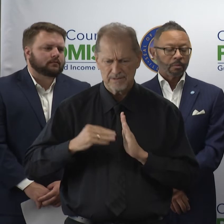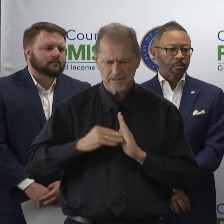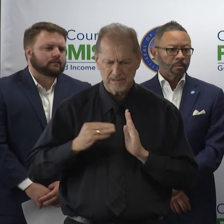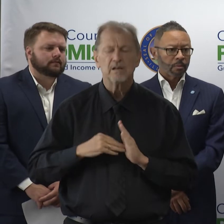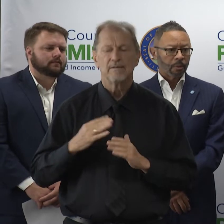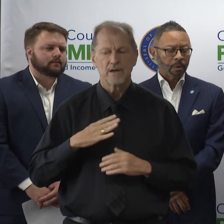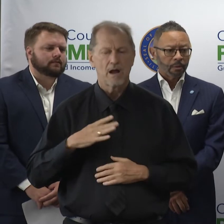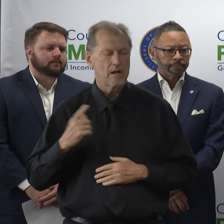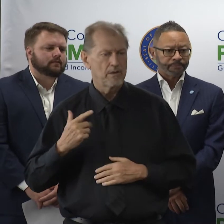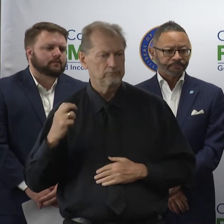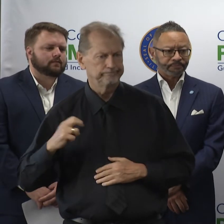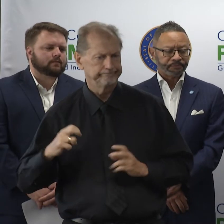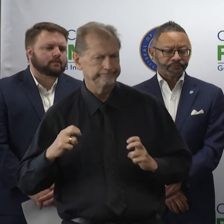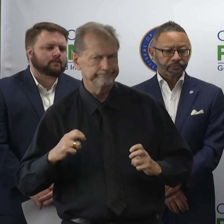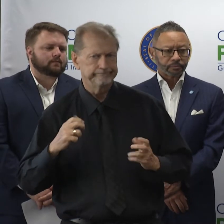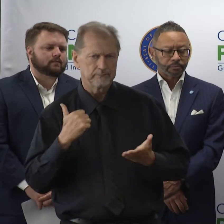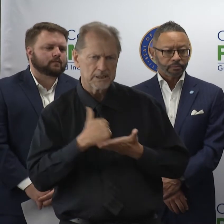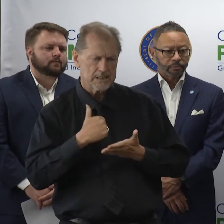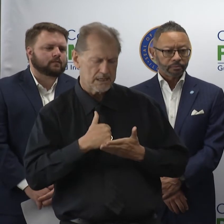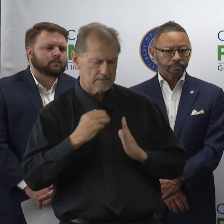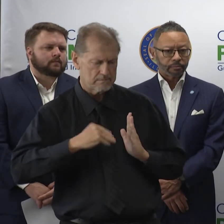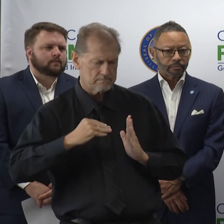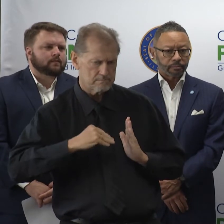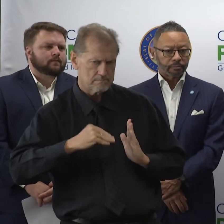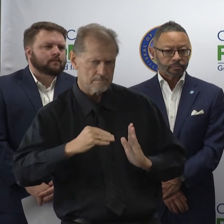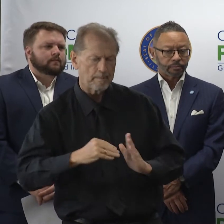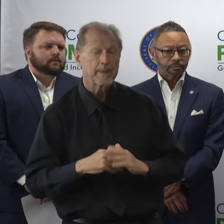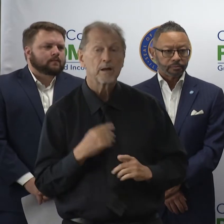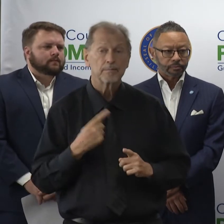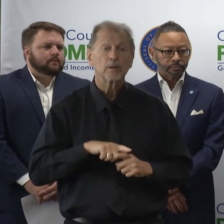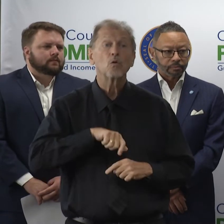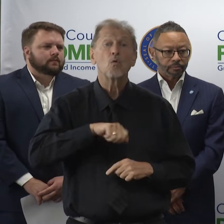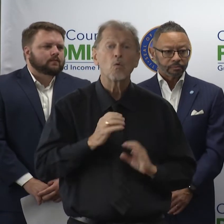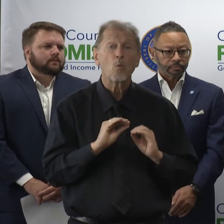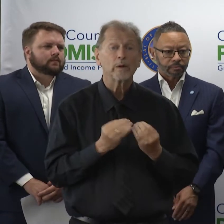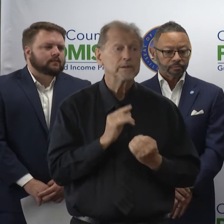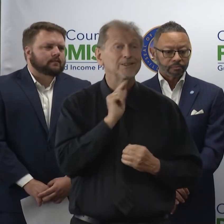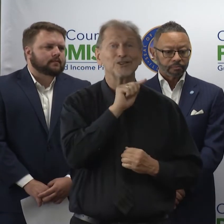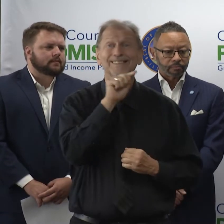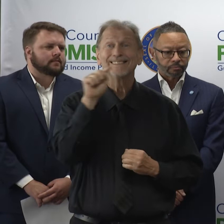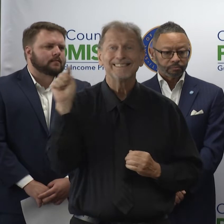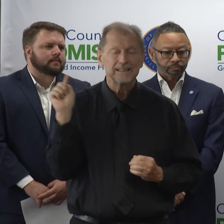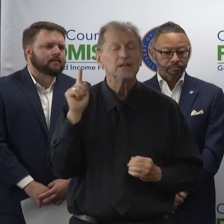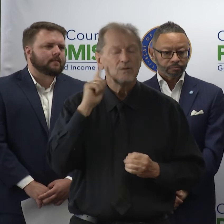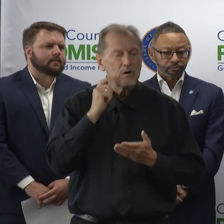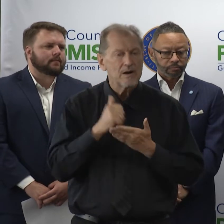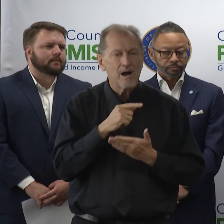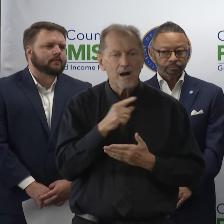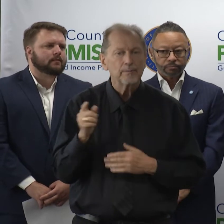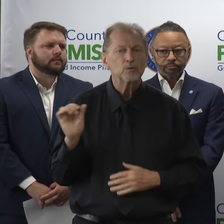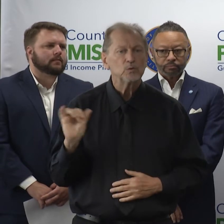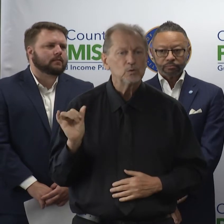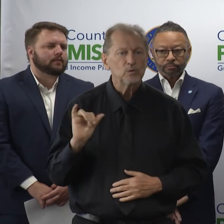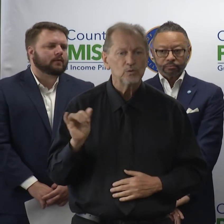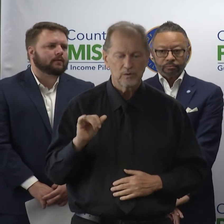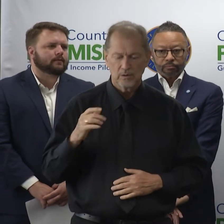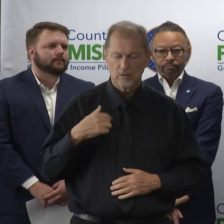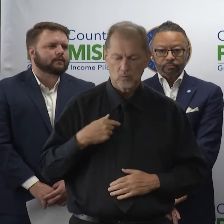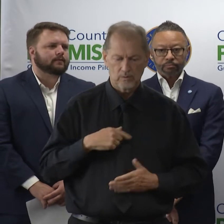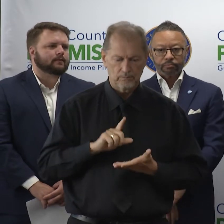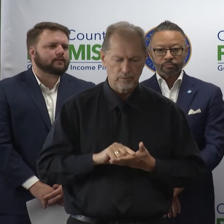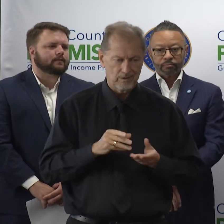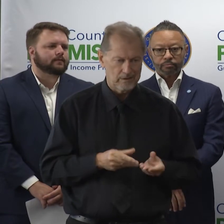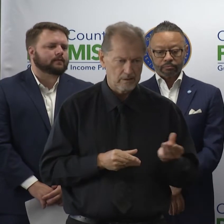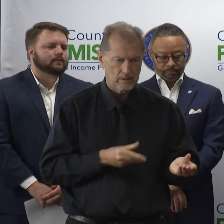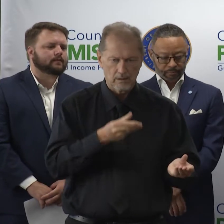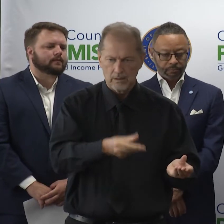County. We will also be ensuring that dozens of other organizations around the county will have materials to get the word out and